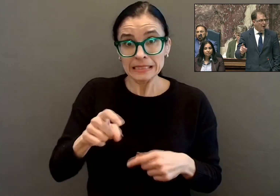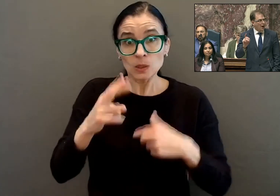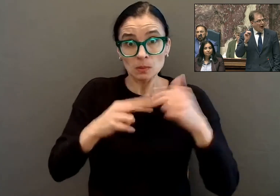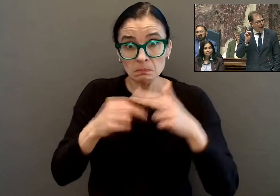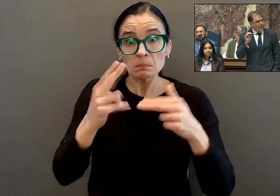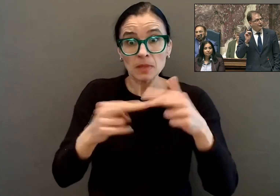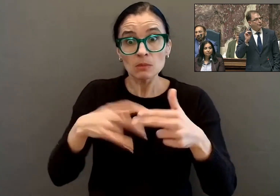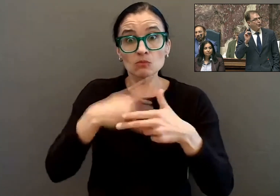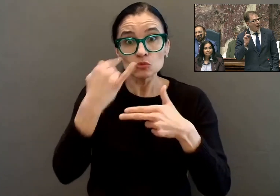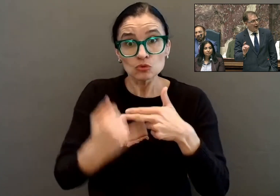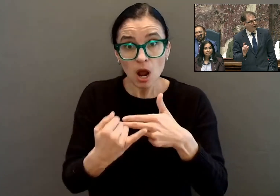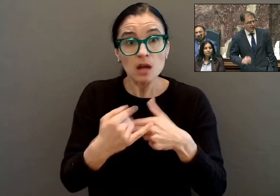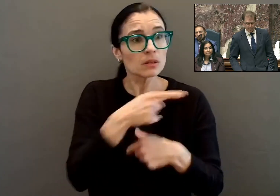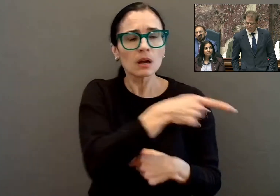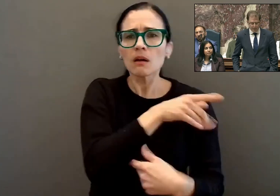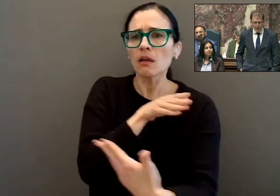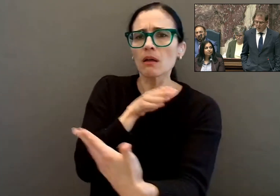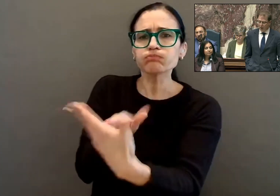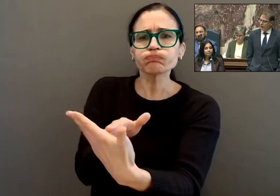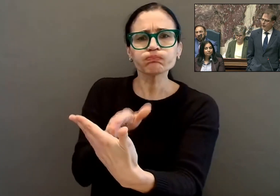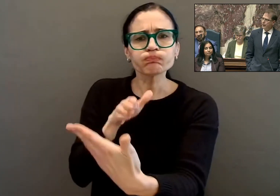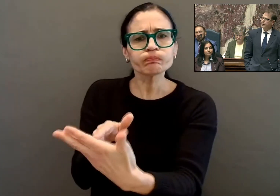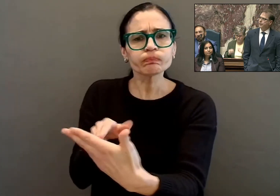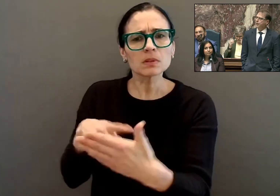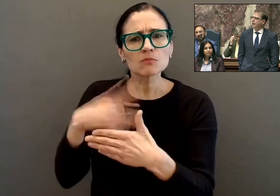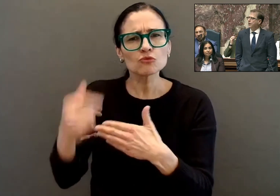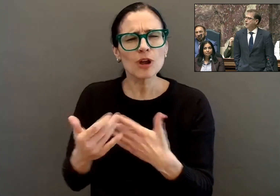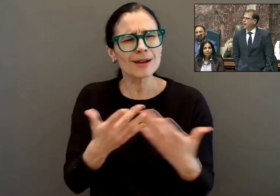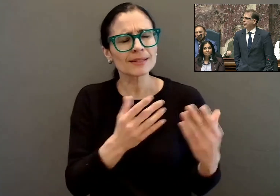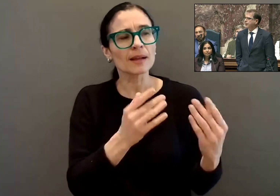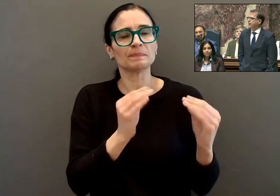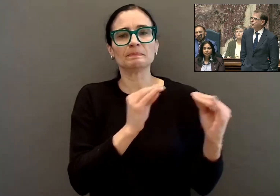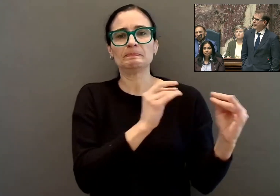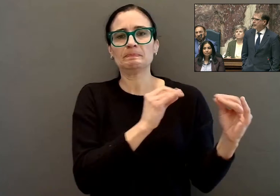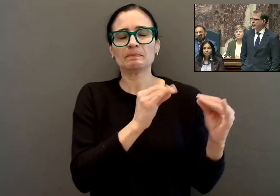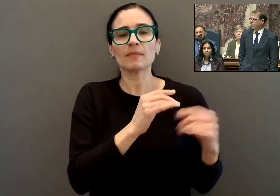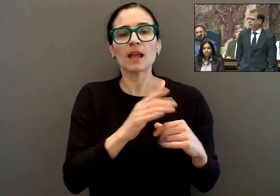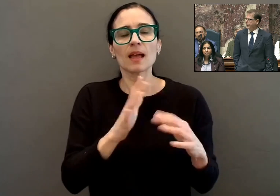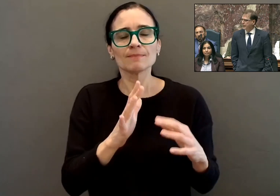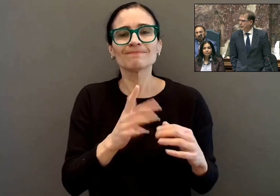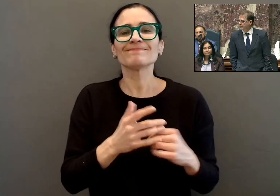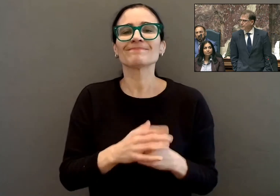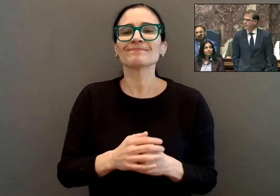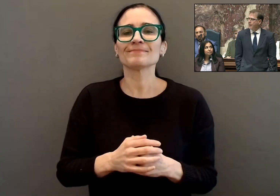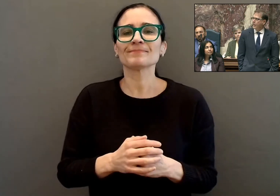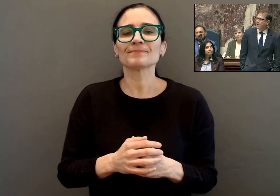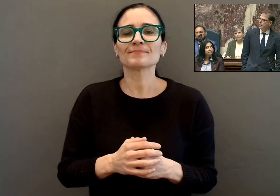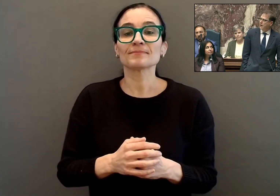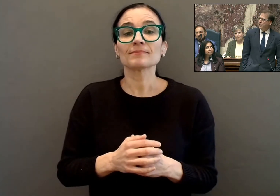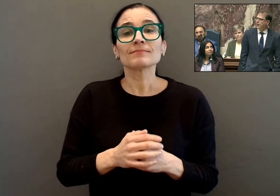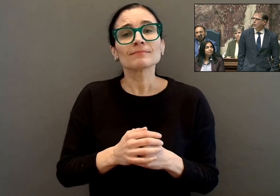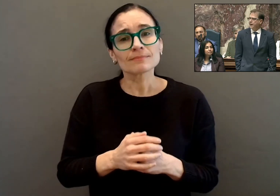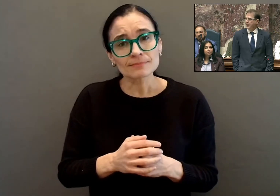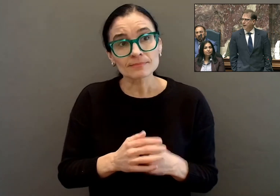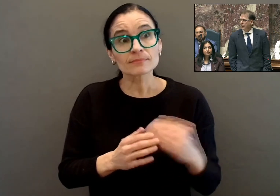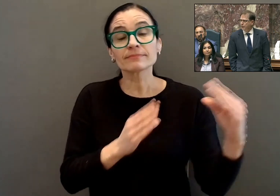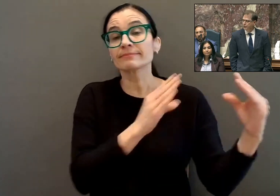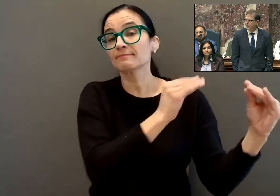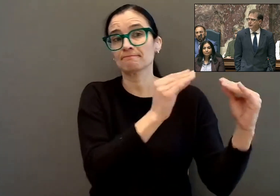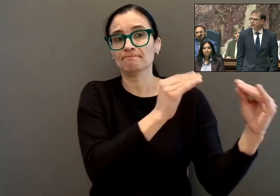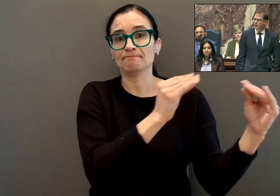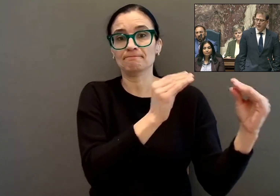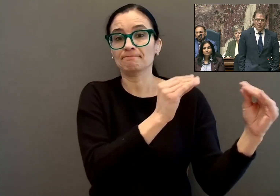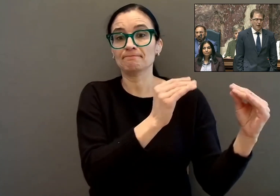Speaker. I am surprised, Honourable Speaker. There they go again, Honourable Speaker. Members. There they go again,